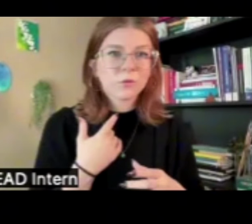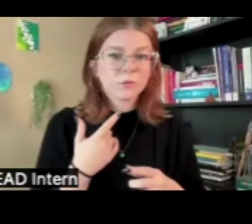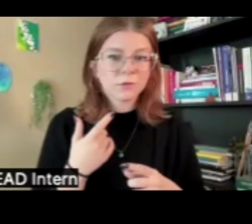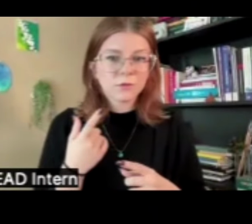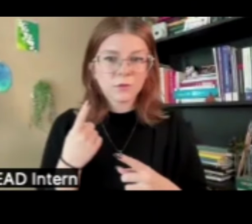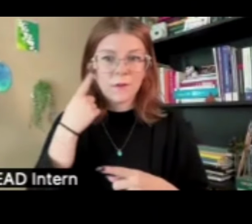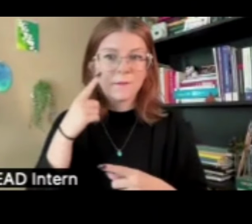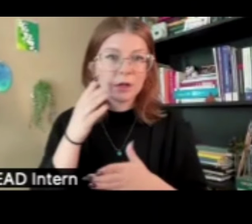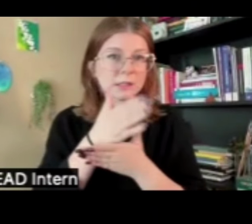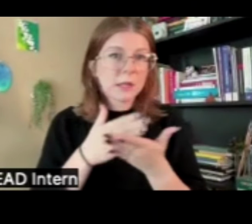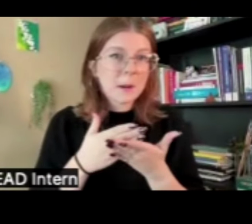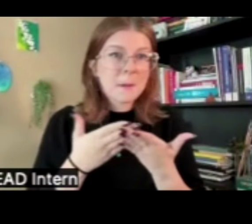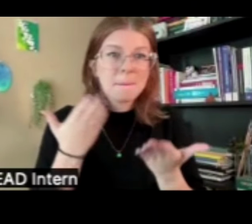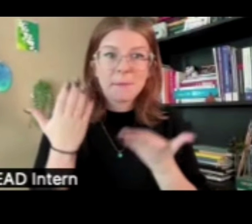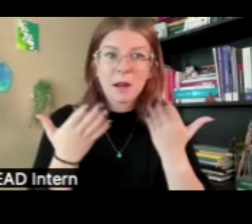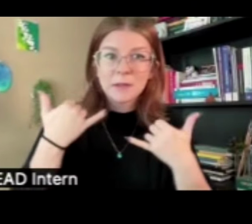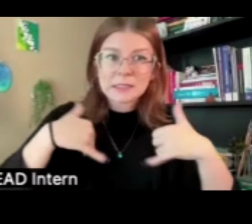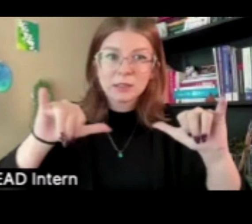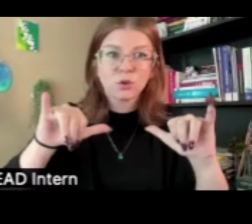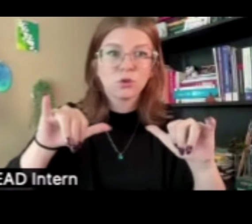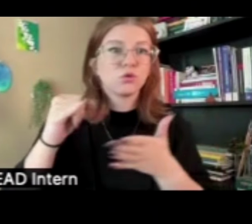Okay.